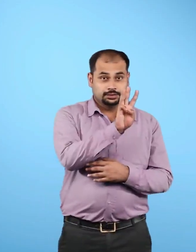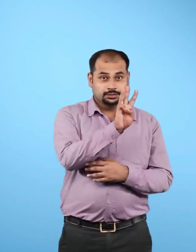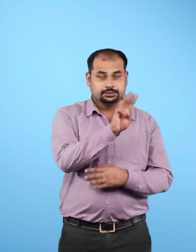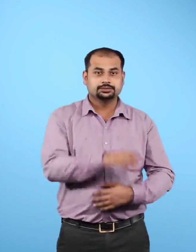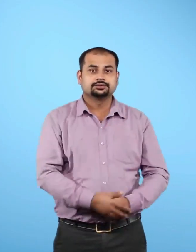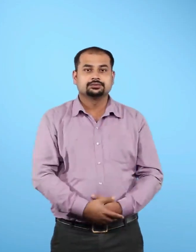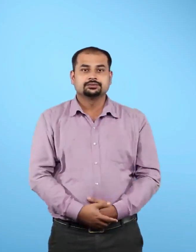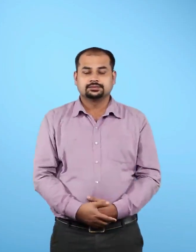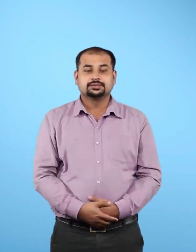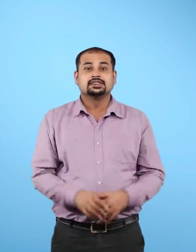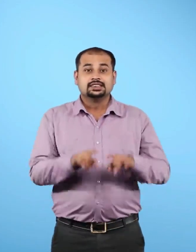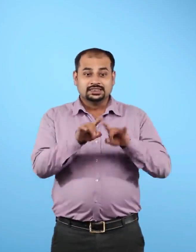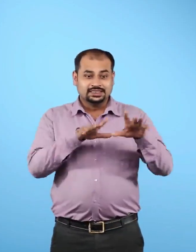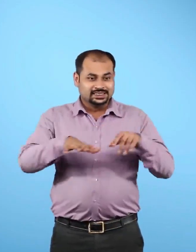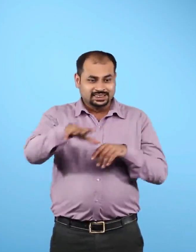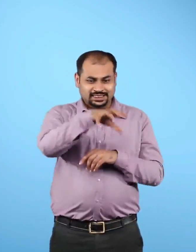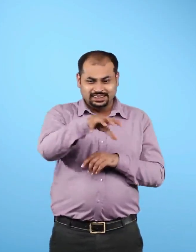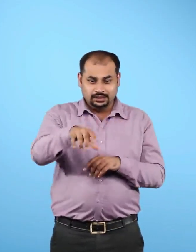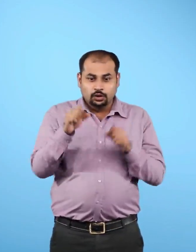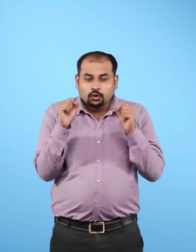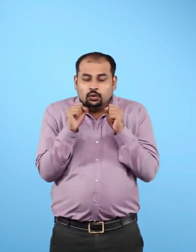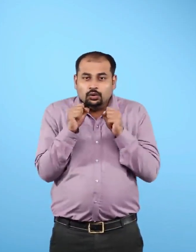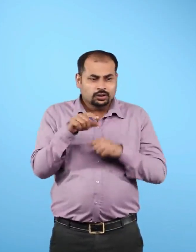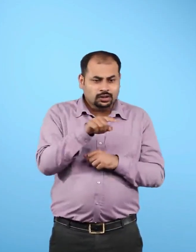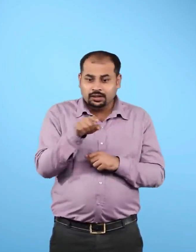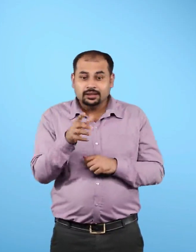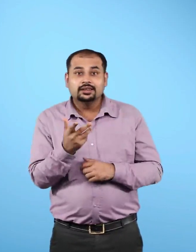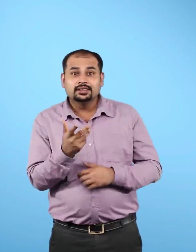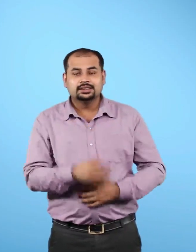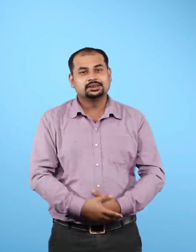3. Which city is cool?